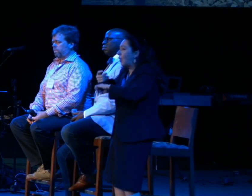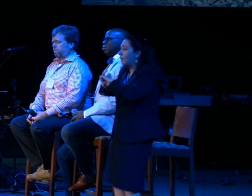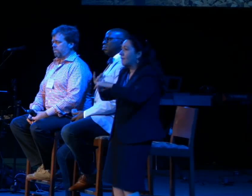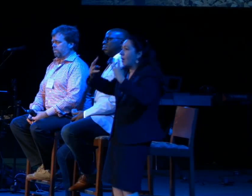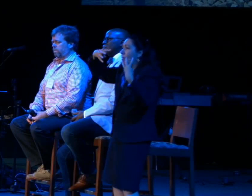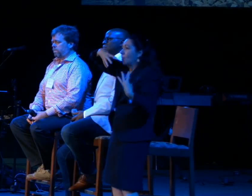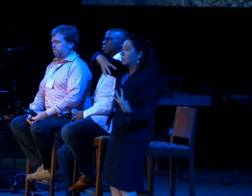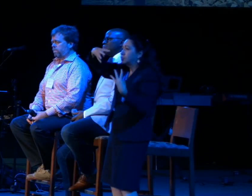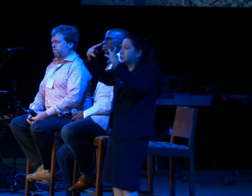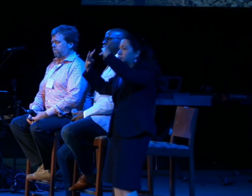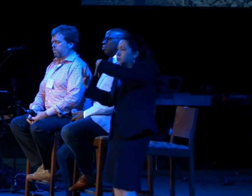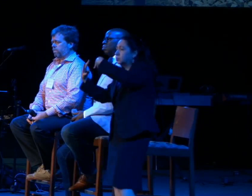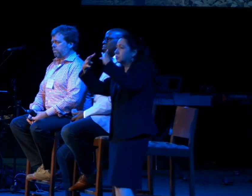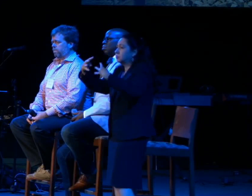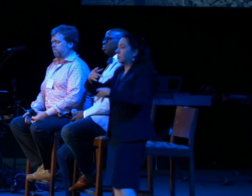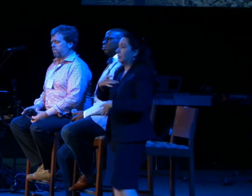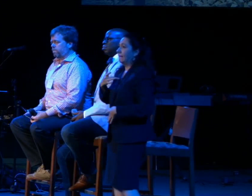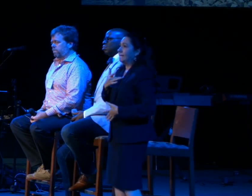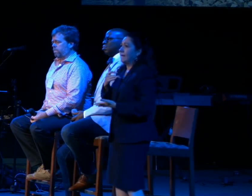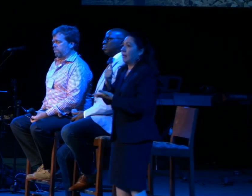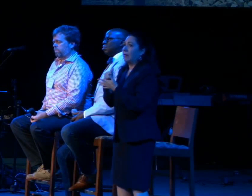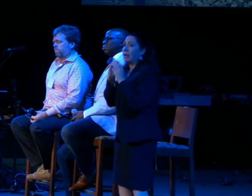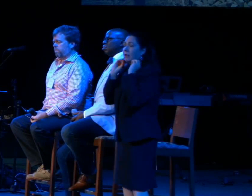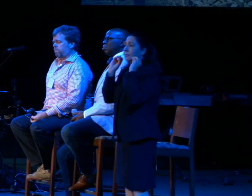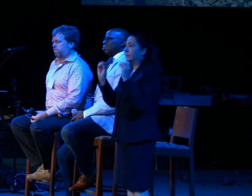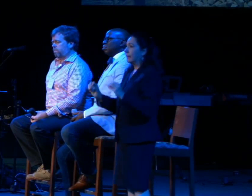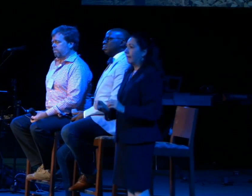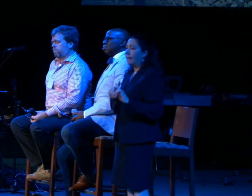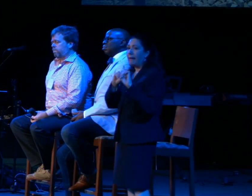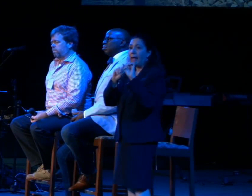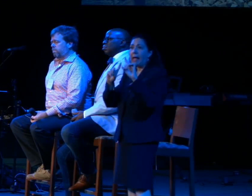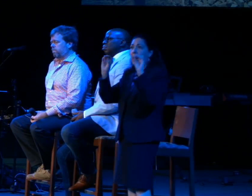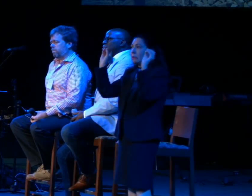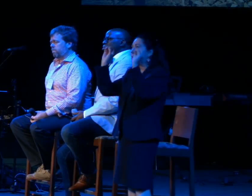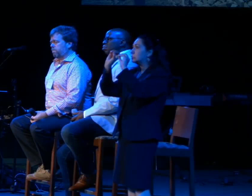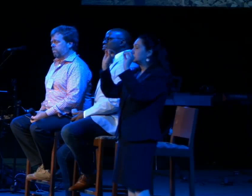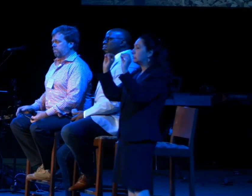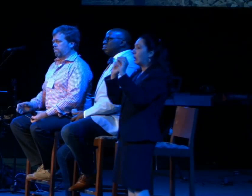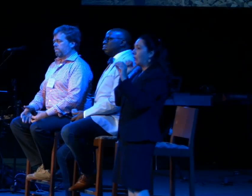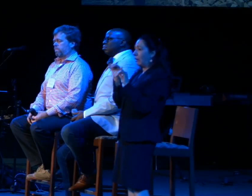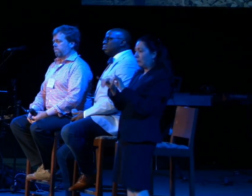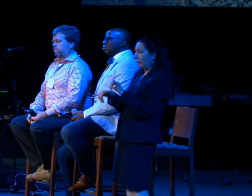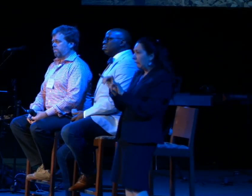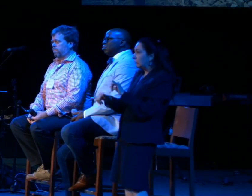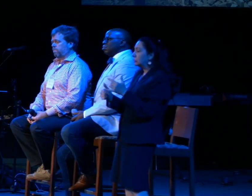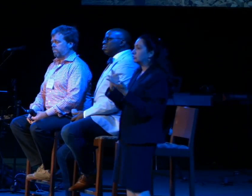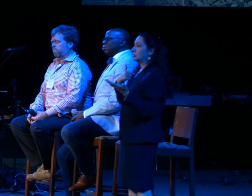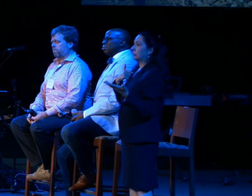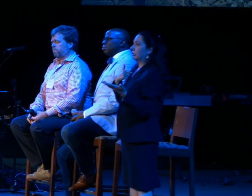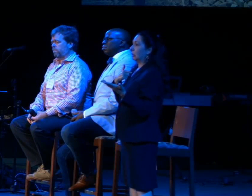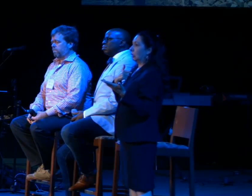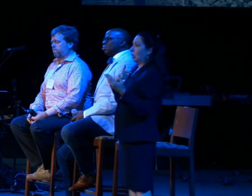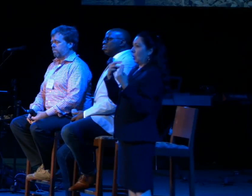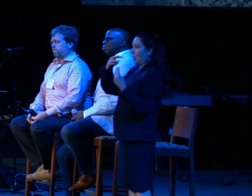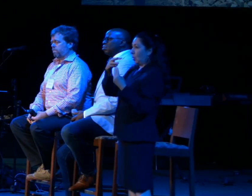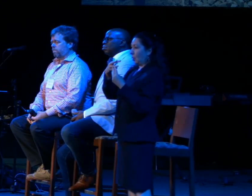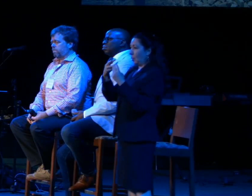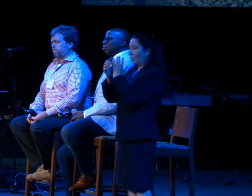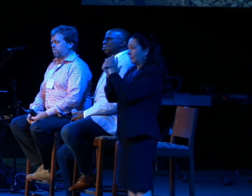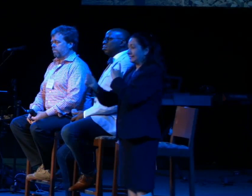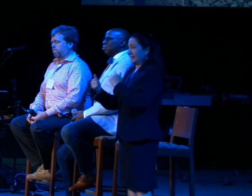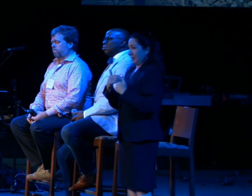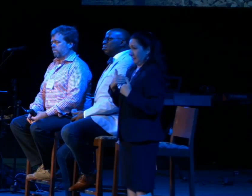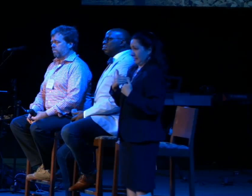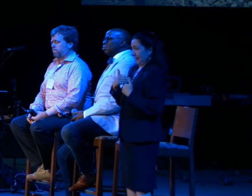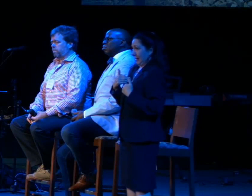him, and he felt helpless. He didn't have answers. He wasn't an engineer. He wasn't a war strategist. He played in